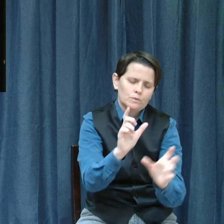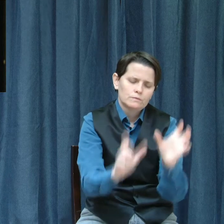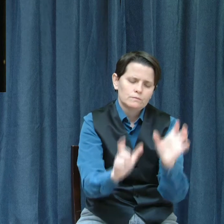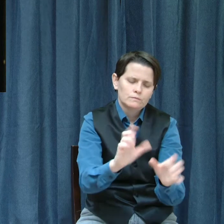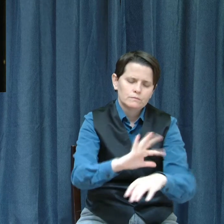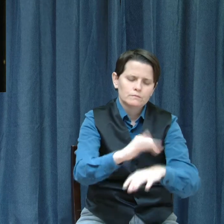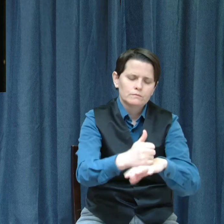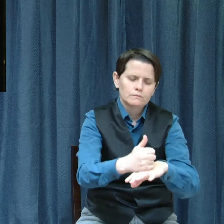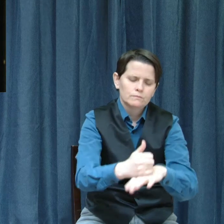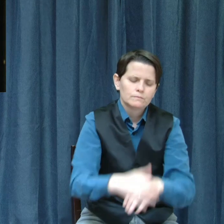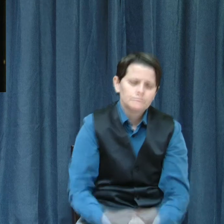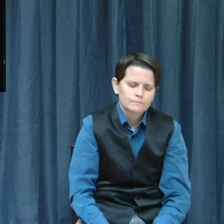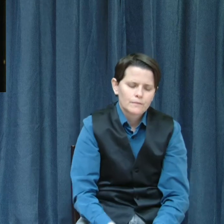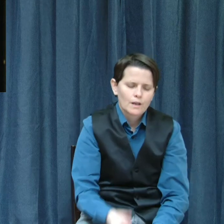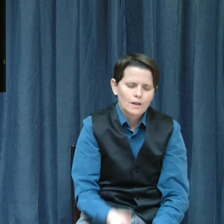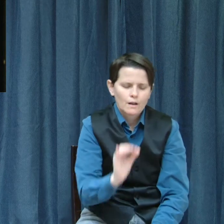And it is good.